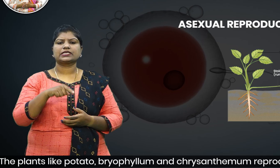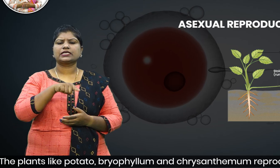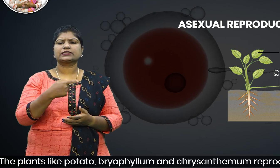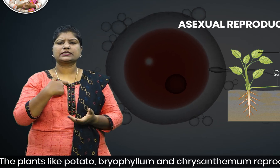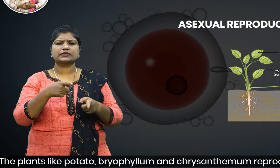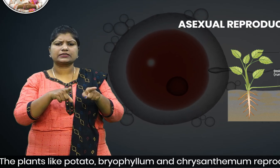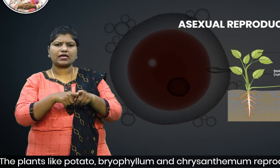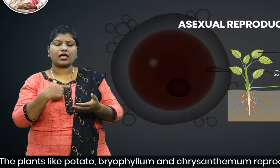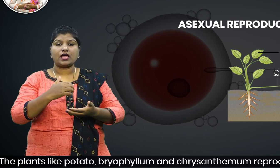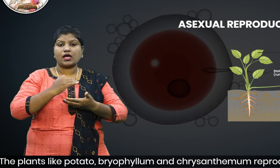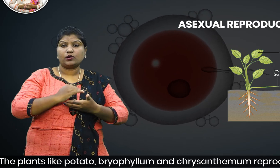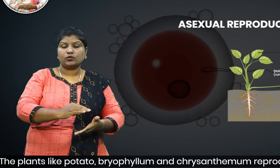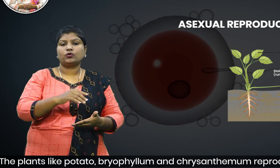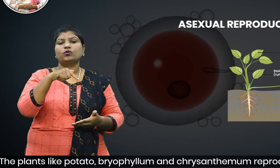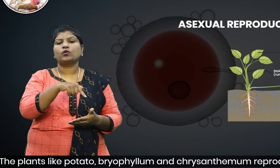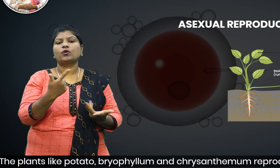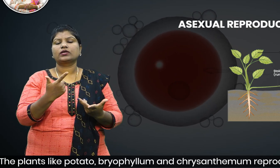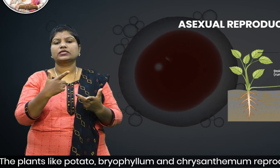reproduce by a sexual method.